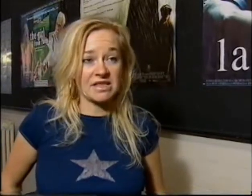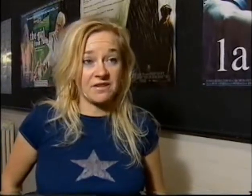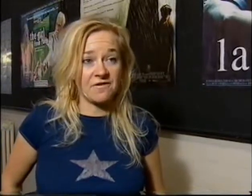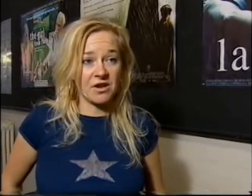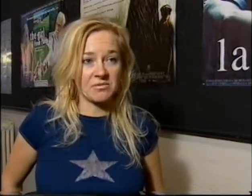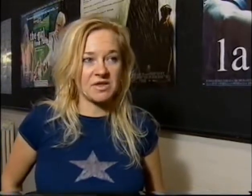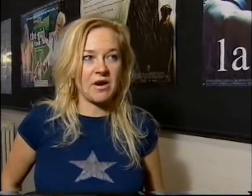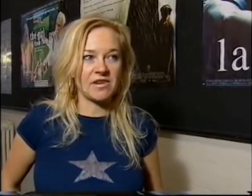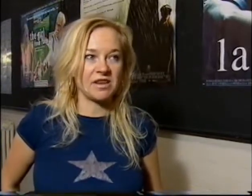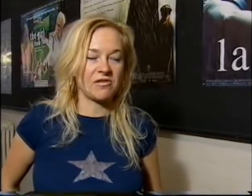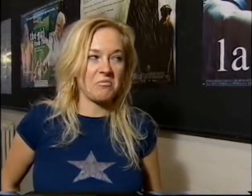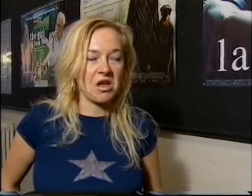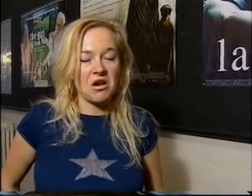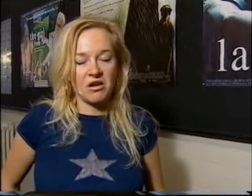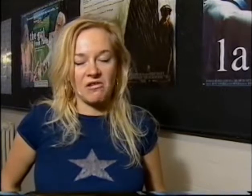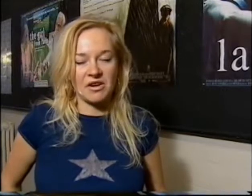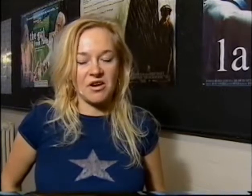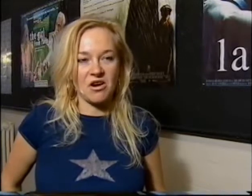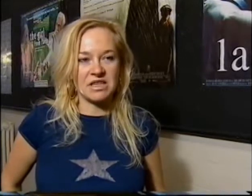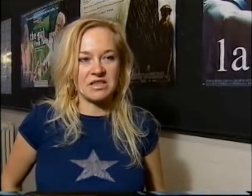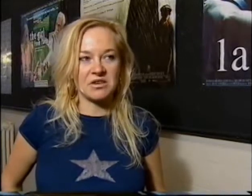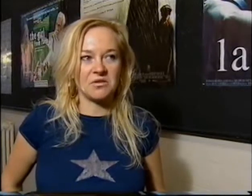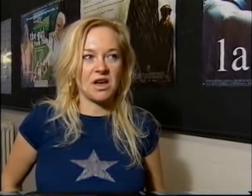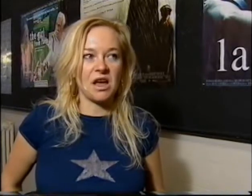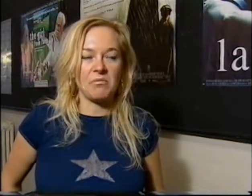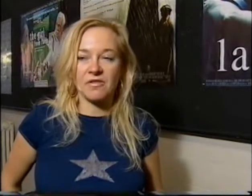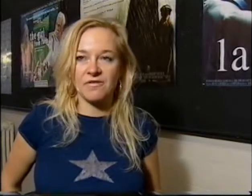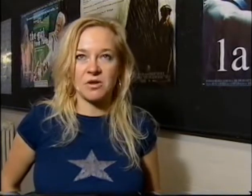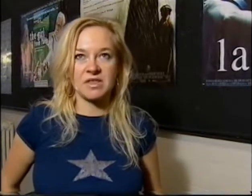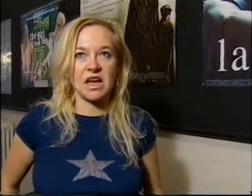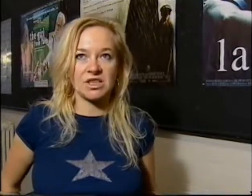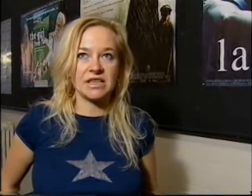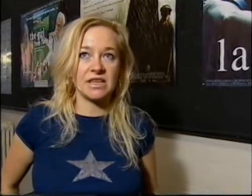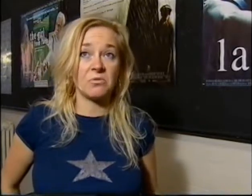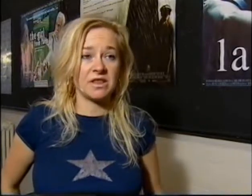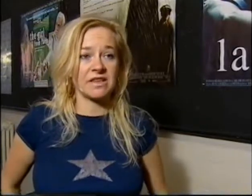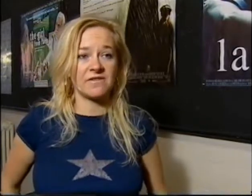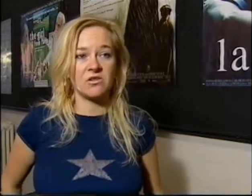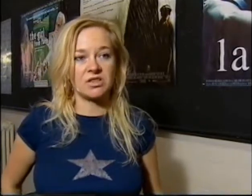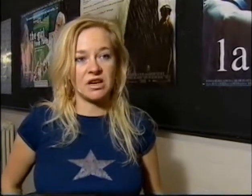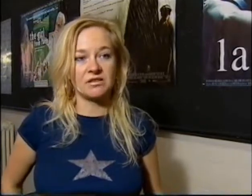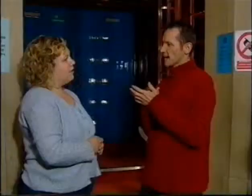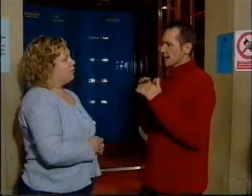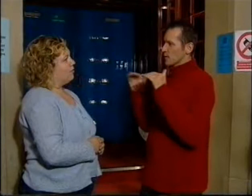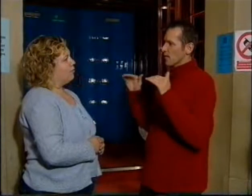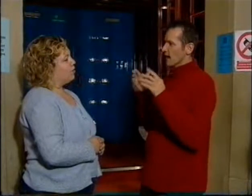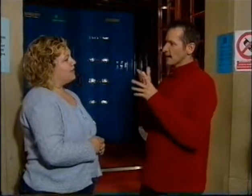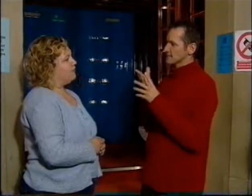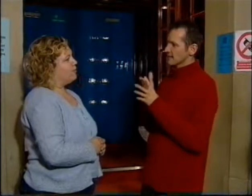of films, so everything from Laurel and Hardy to films that actually deal with deaf culture. What deaf people